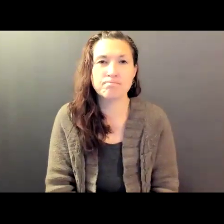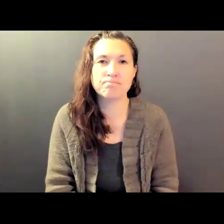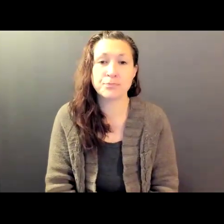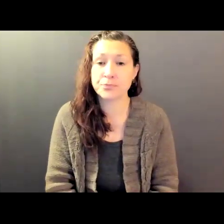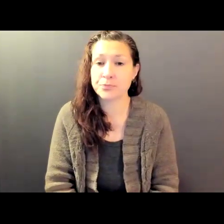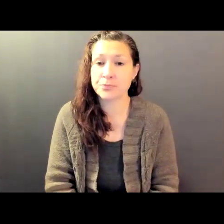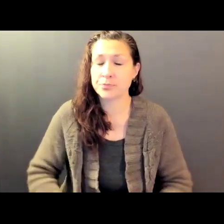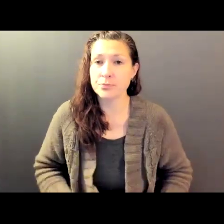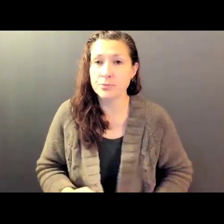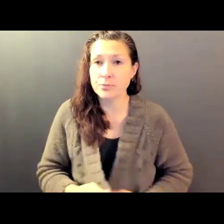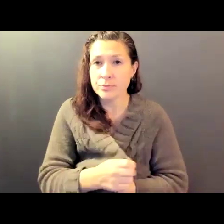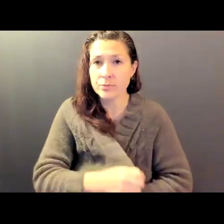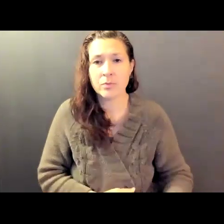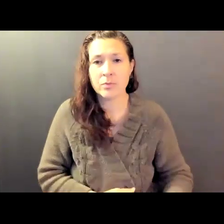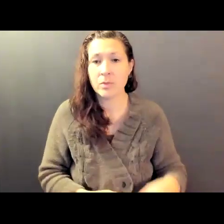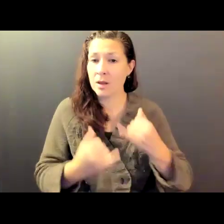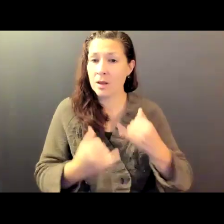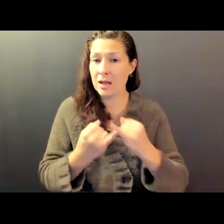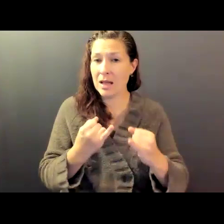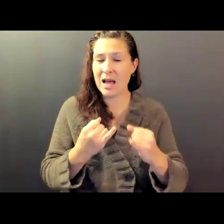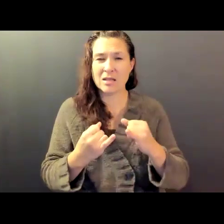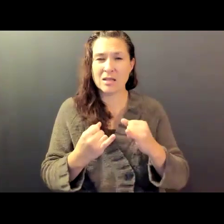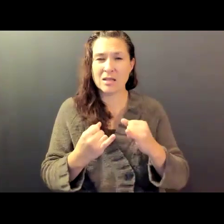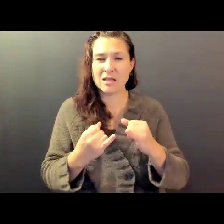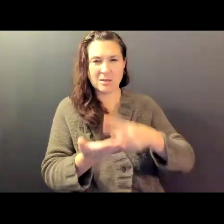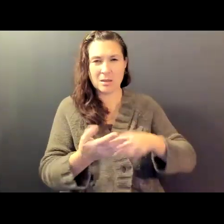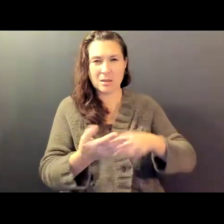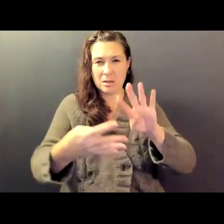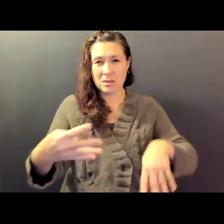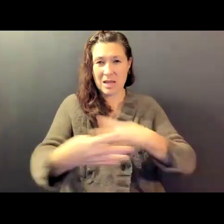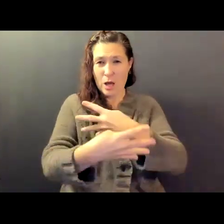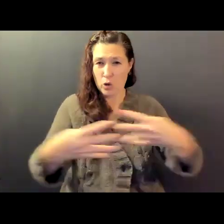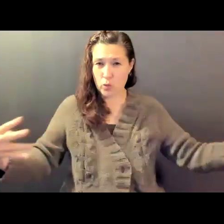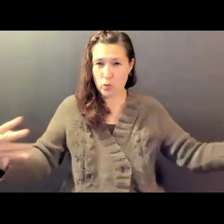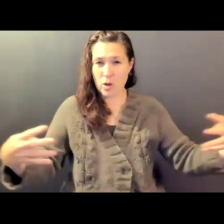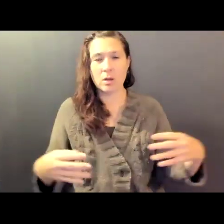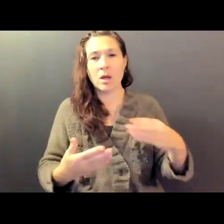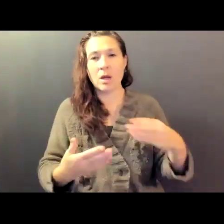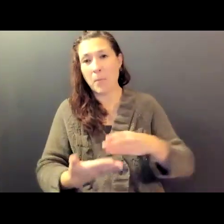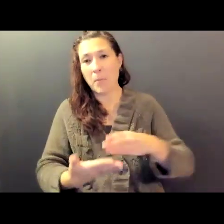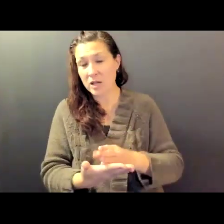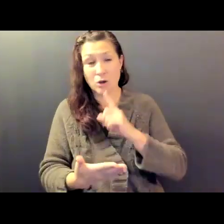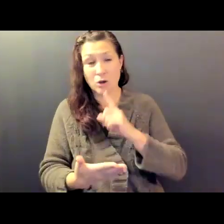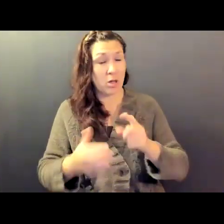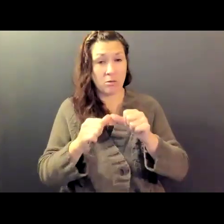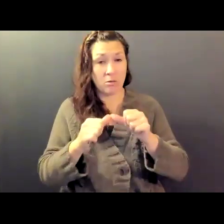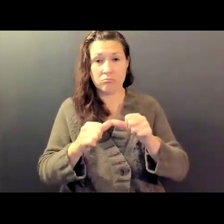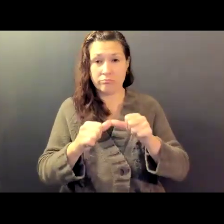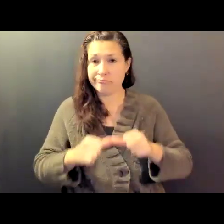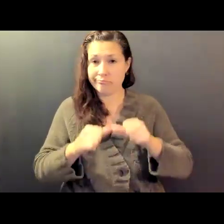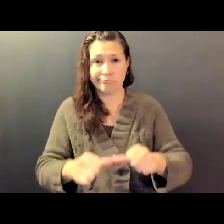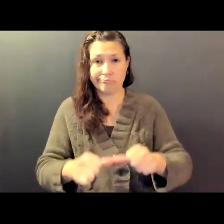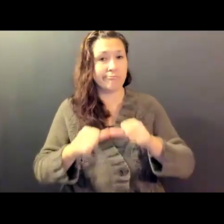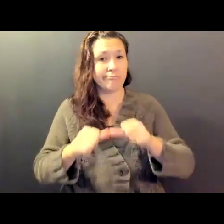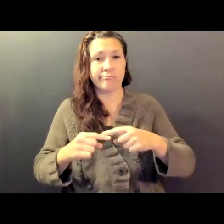Finally, I wanted to close with talking a little bit about the timeline. Our budget is a year-round process. And I think one of the things